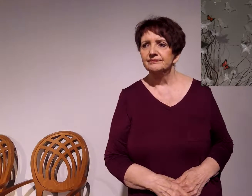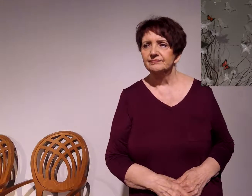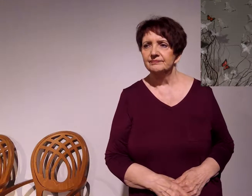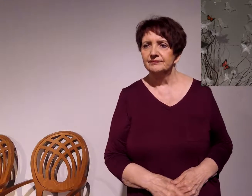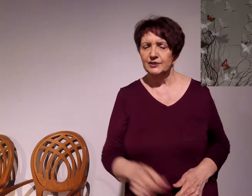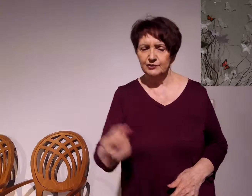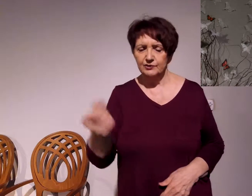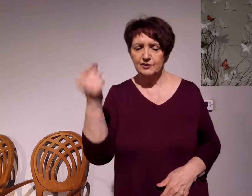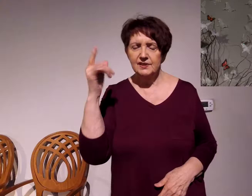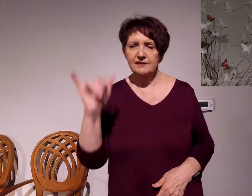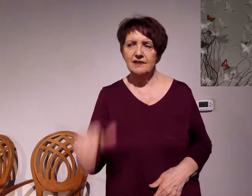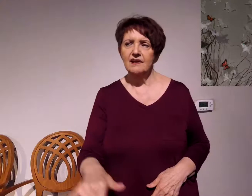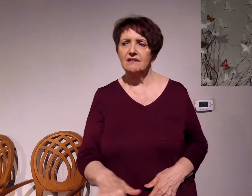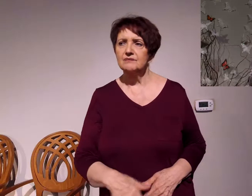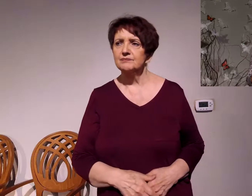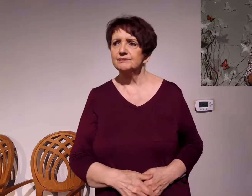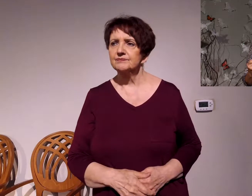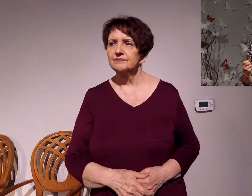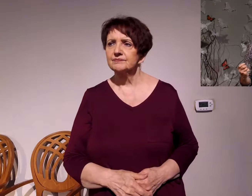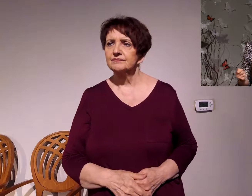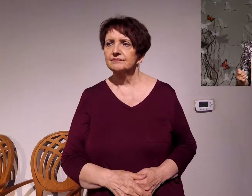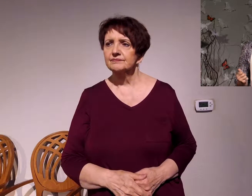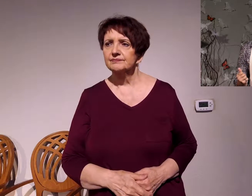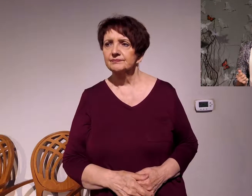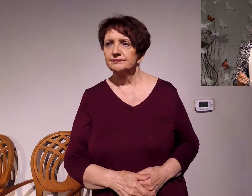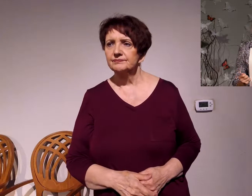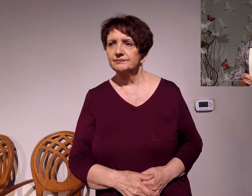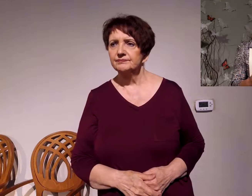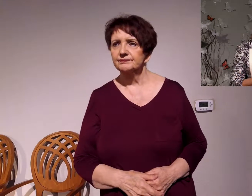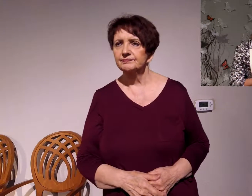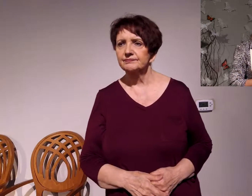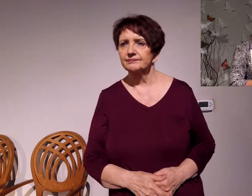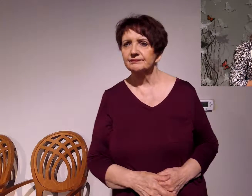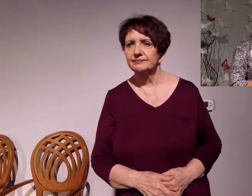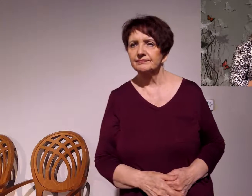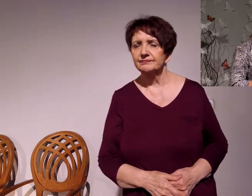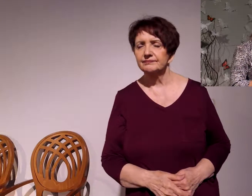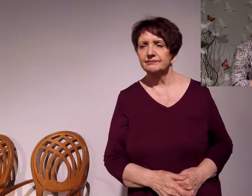Grab that. Grab that. Realize that. Realize that.